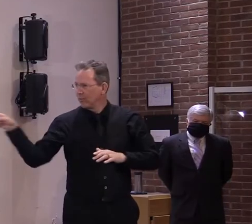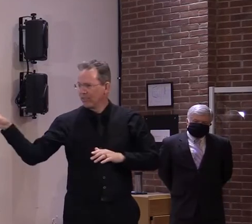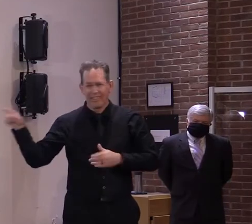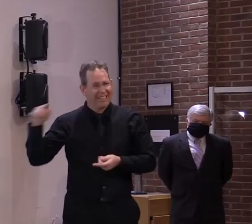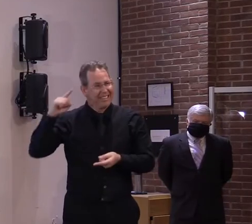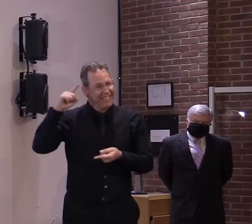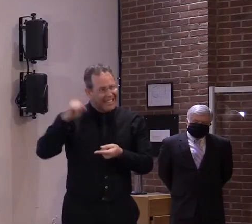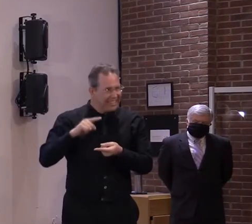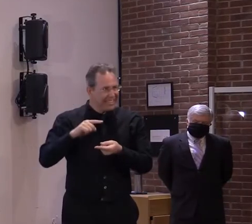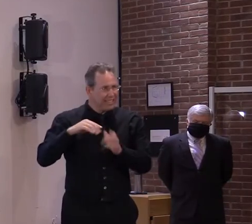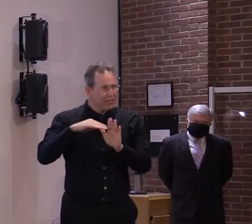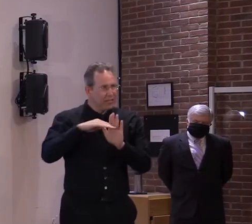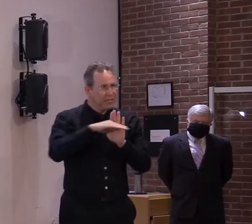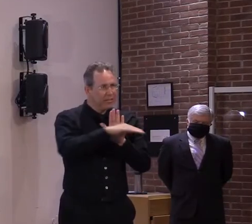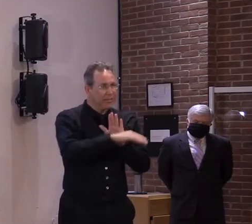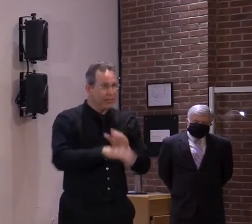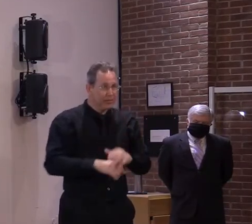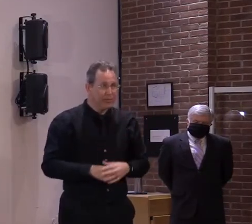line quicker.